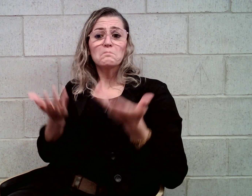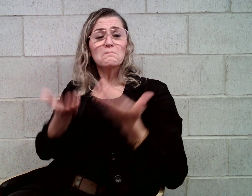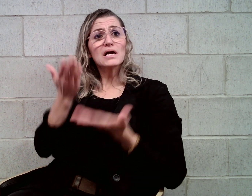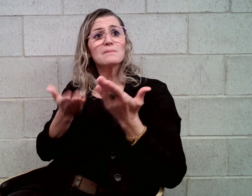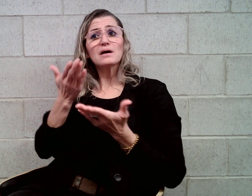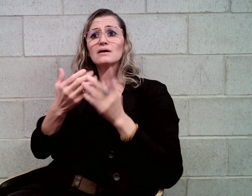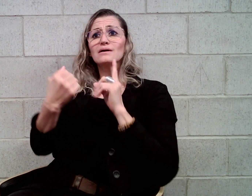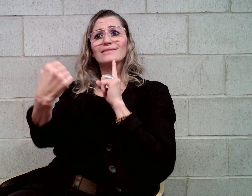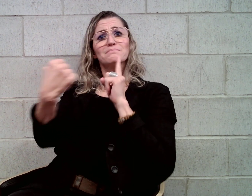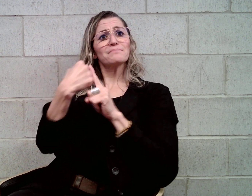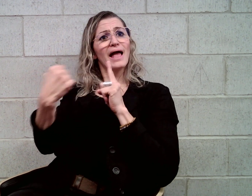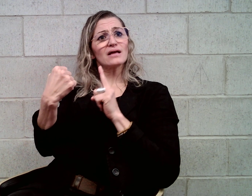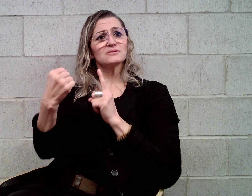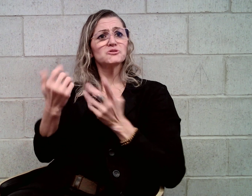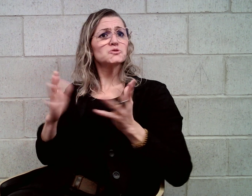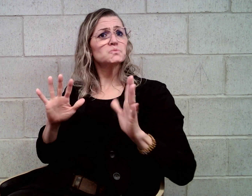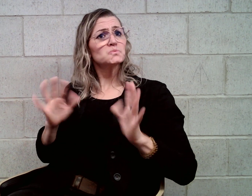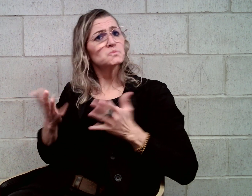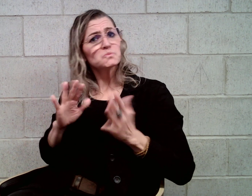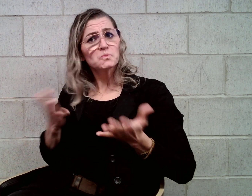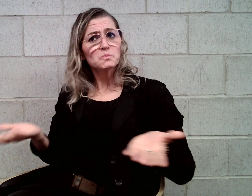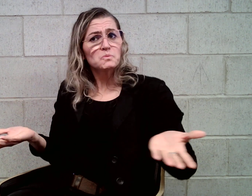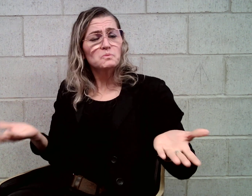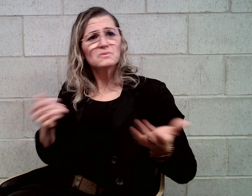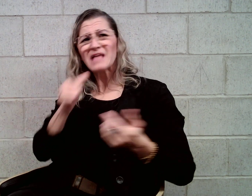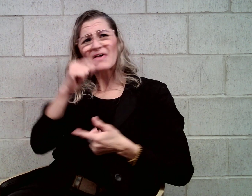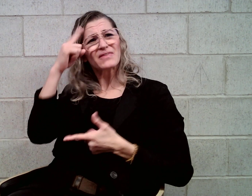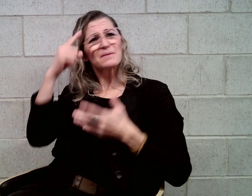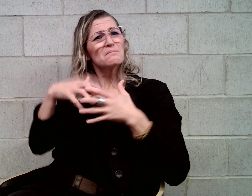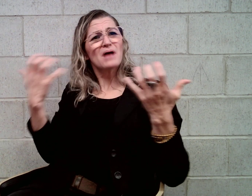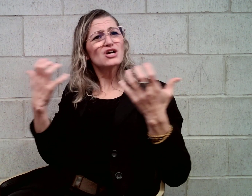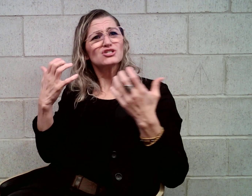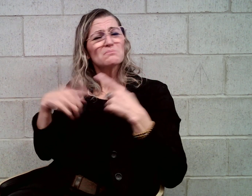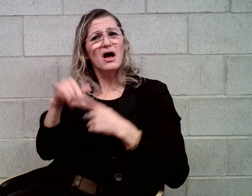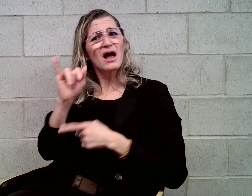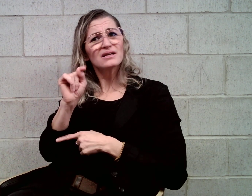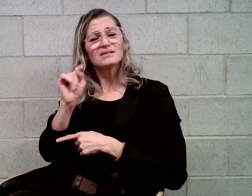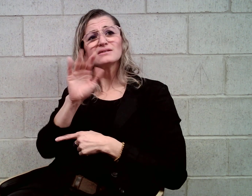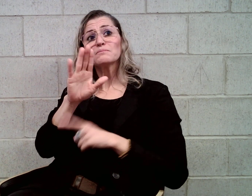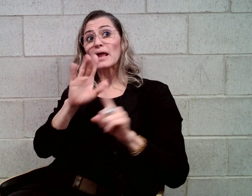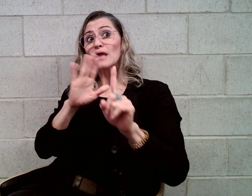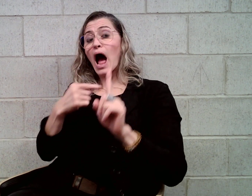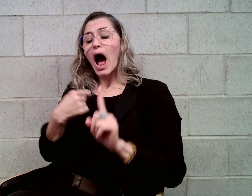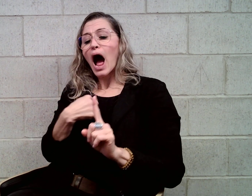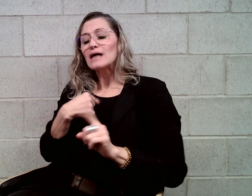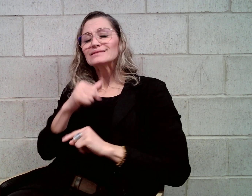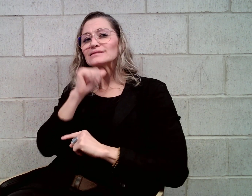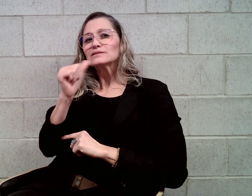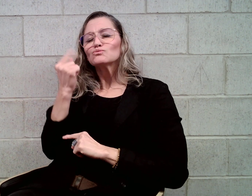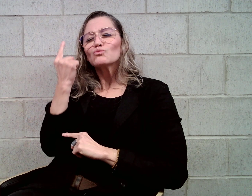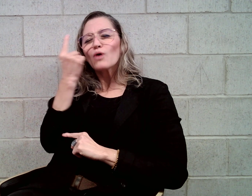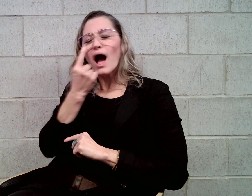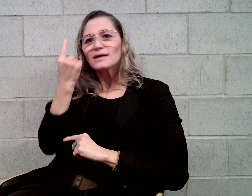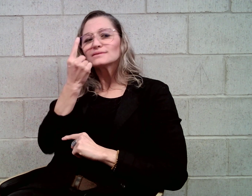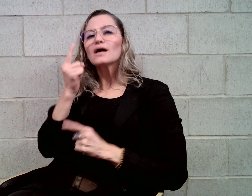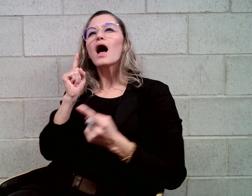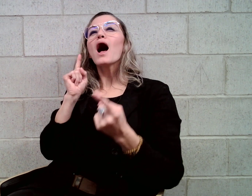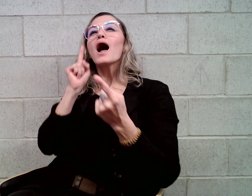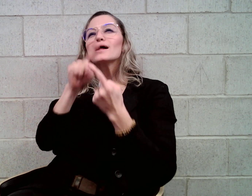language. So perhaps the impact was less on me than it would have been on somebody who had English as a first language,